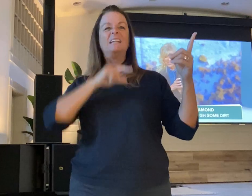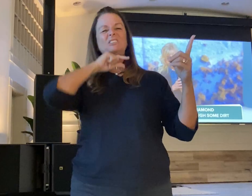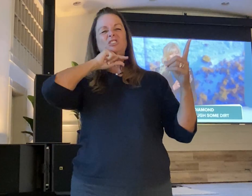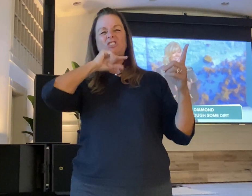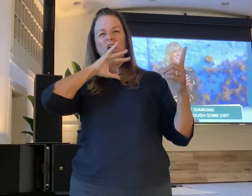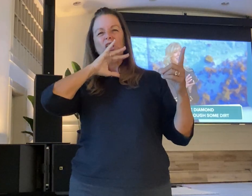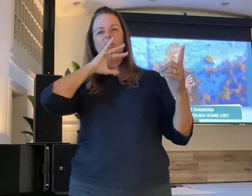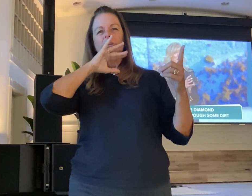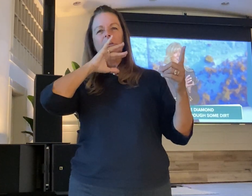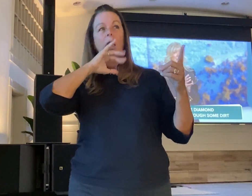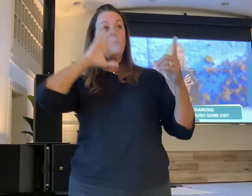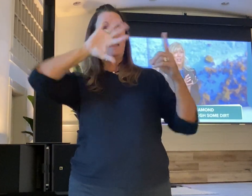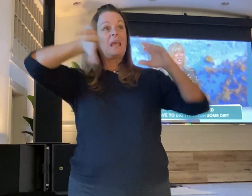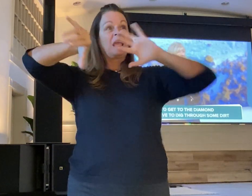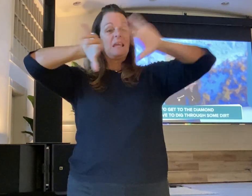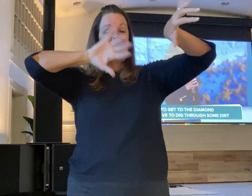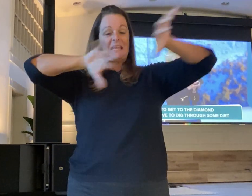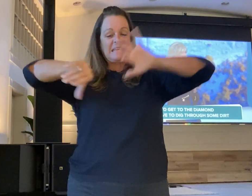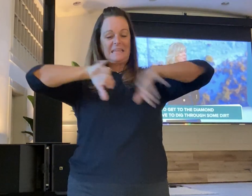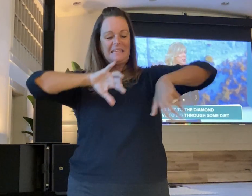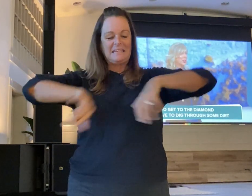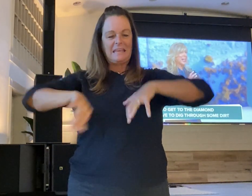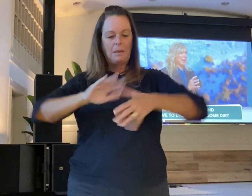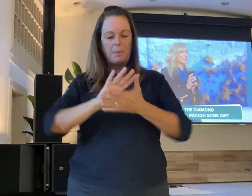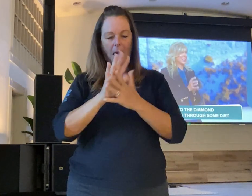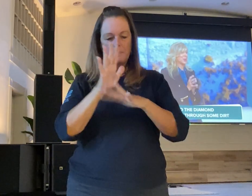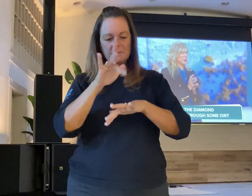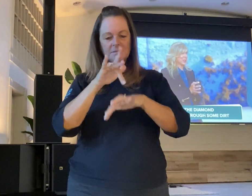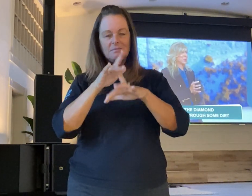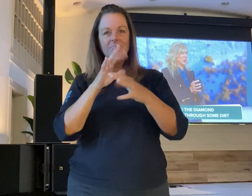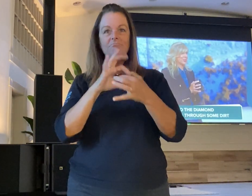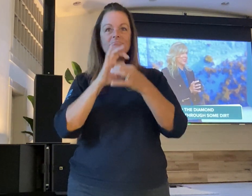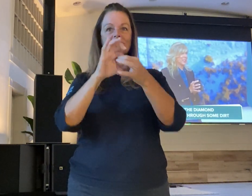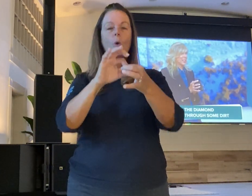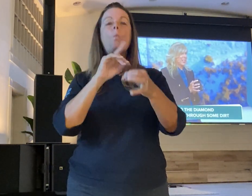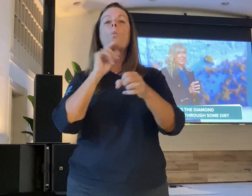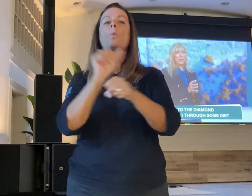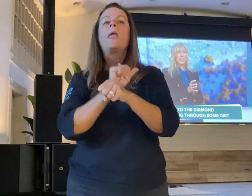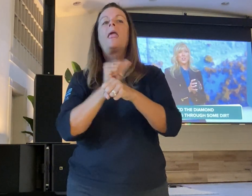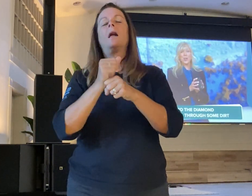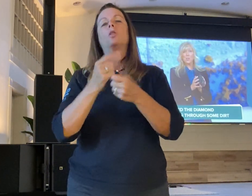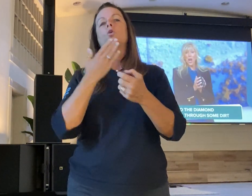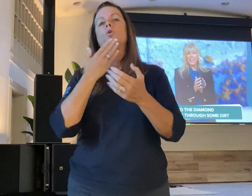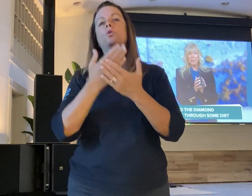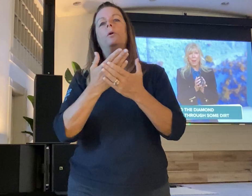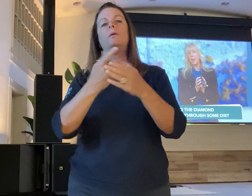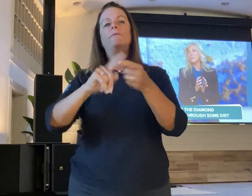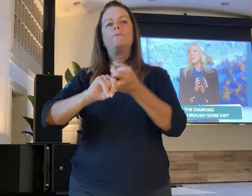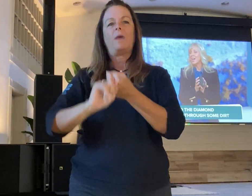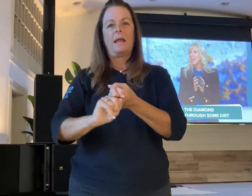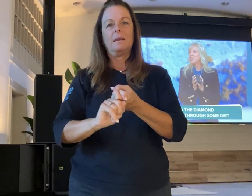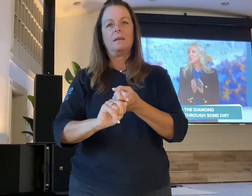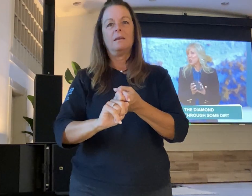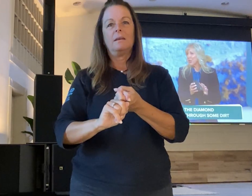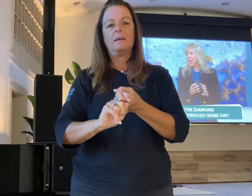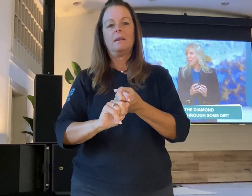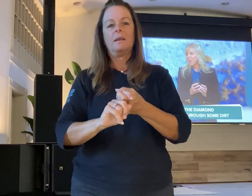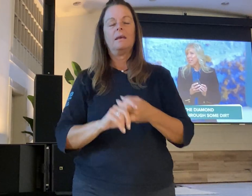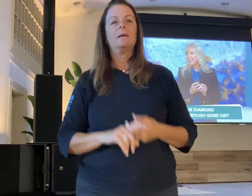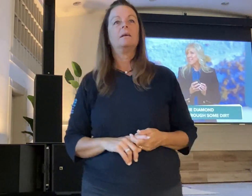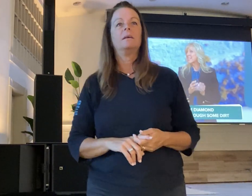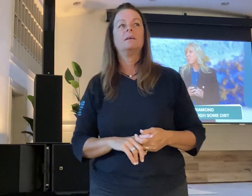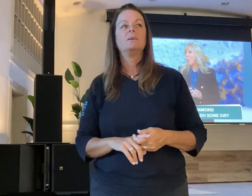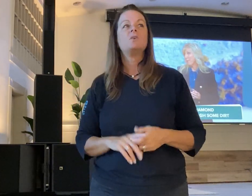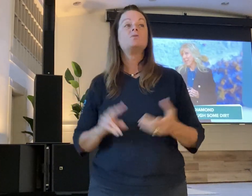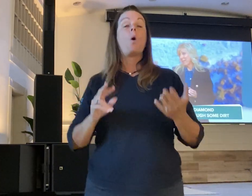diamonds. To get to the diamond in relationships, you're gonna have to dig through some dirt. And some of the dirt I'm talking about might be the